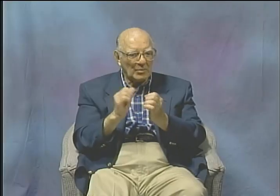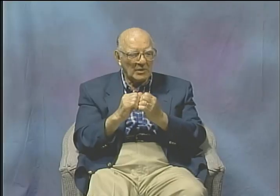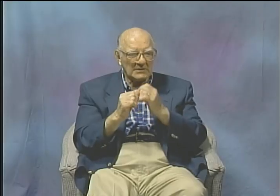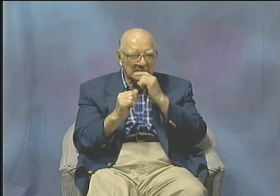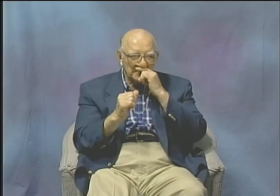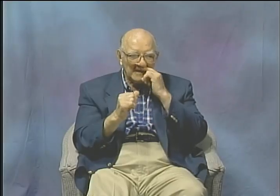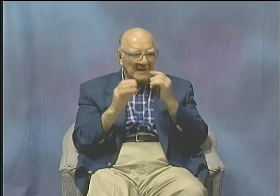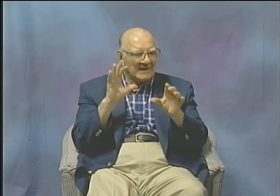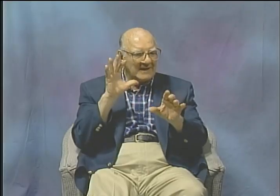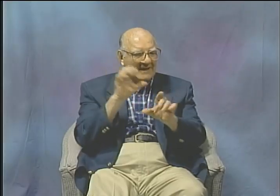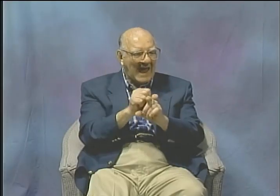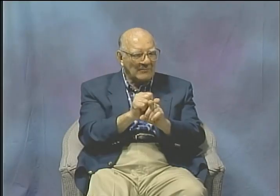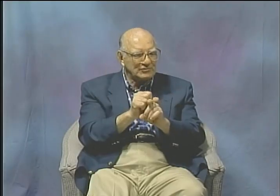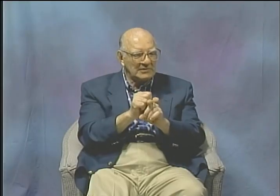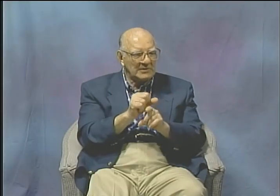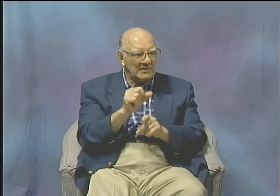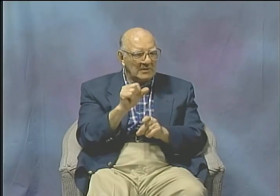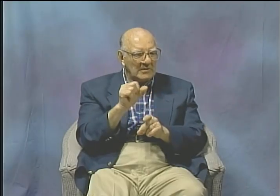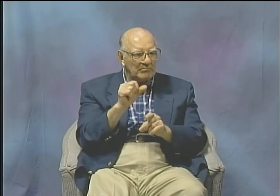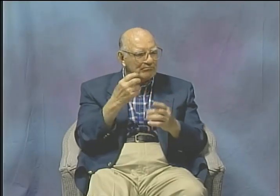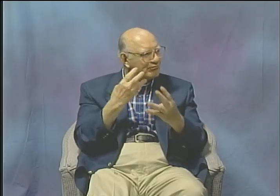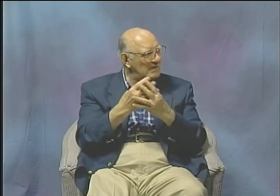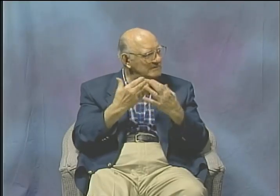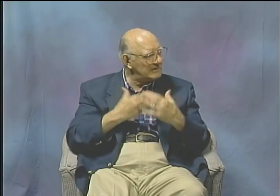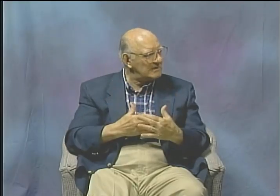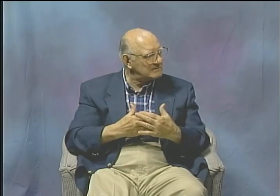with captured prisoners,